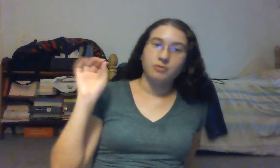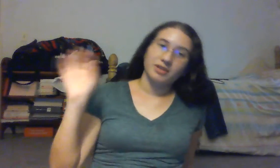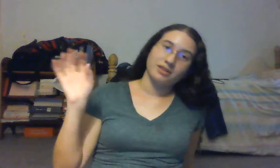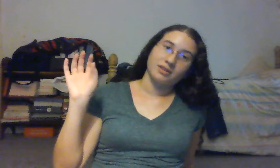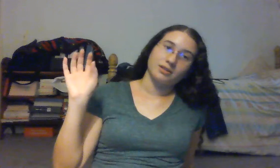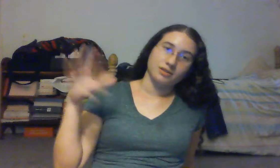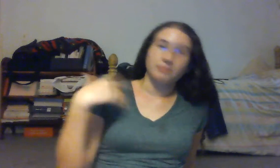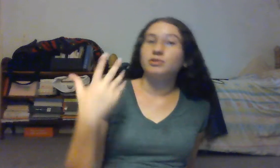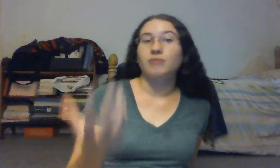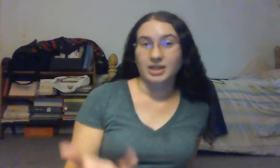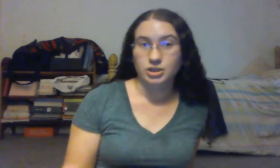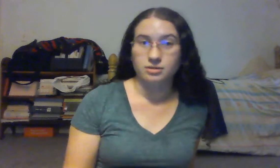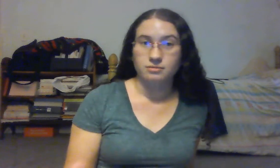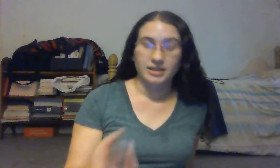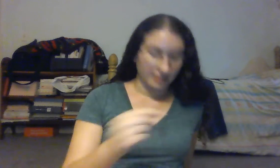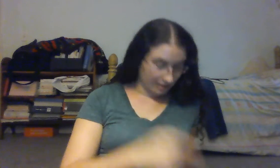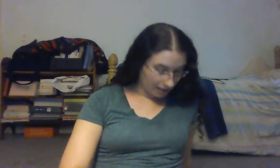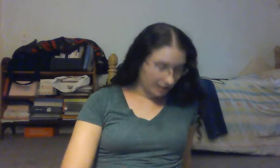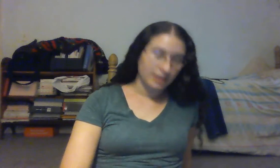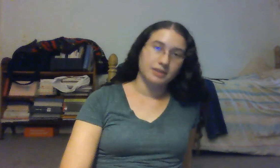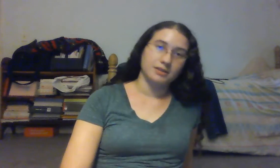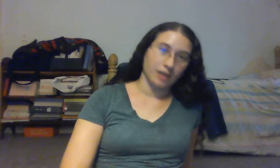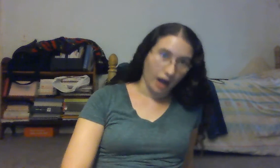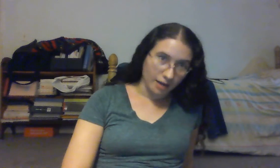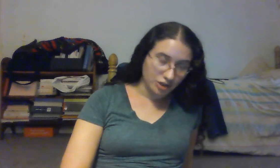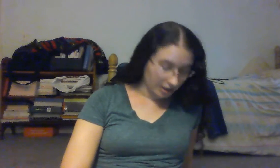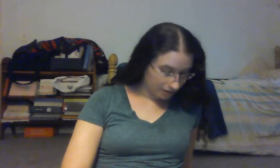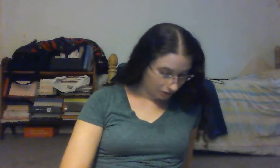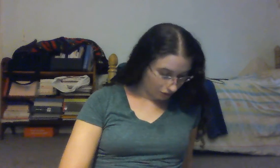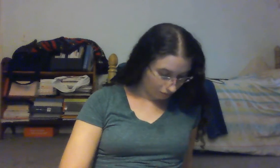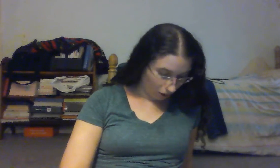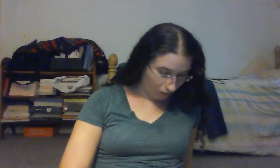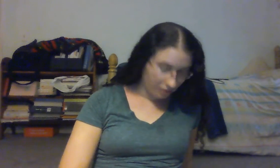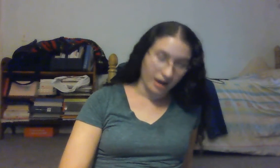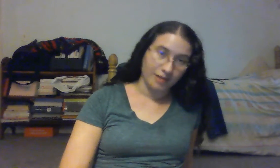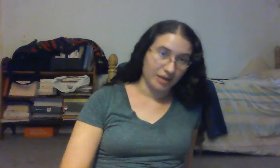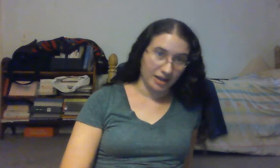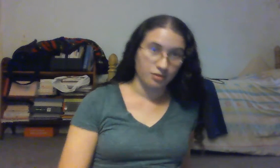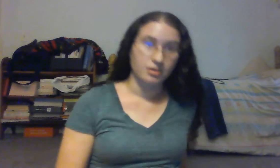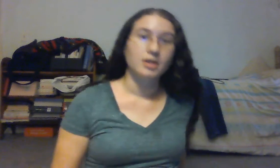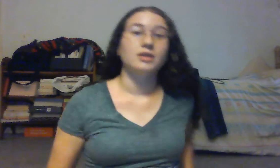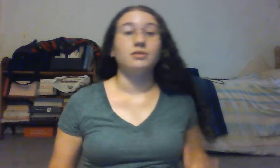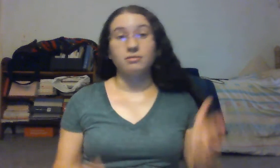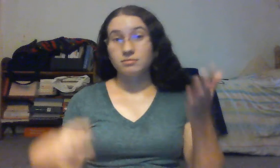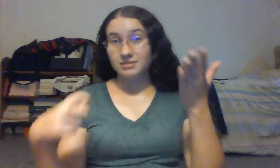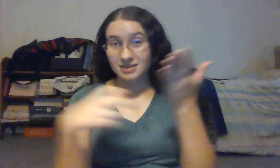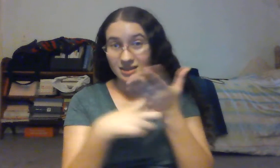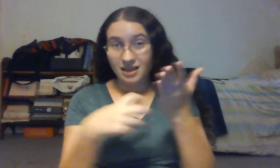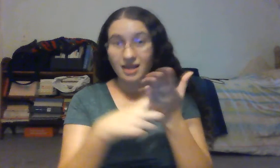with some directional, right? The ticket is the object. Tomorrow I pay you.